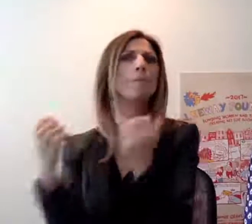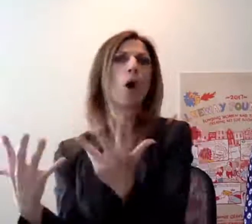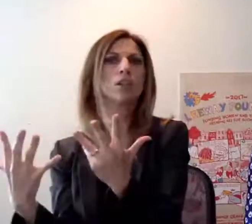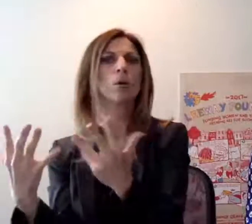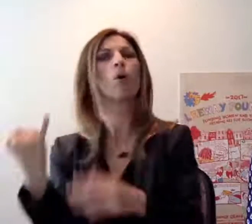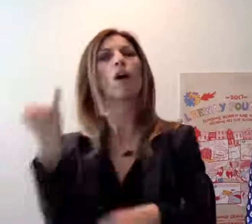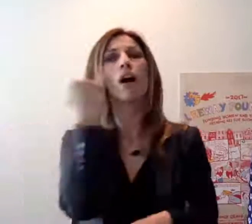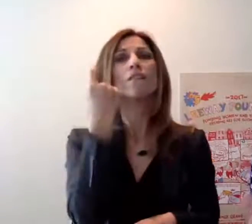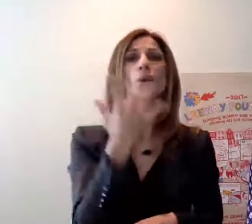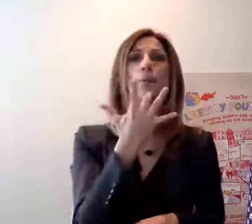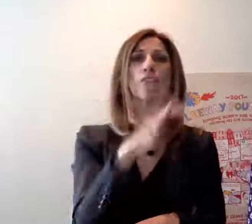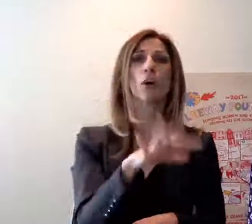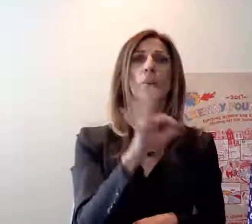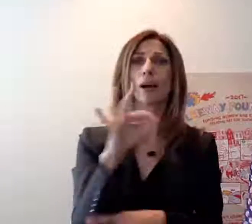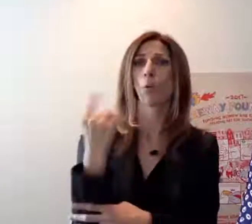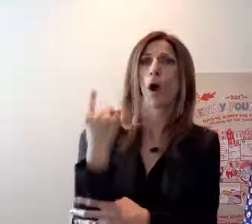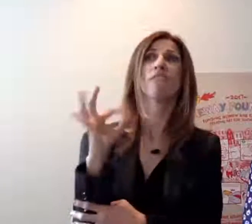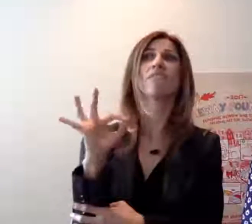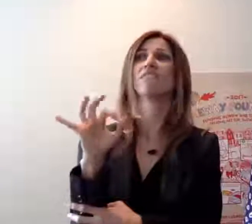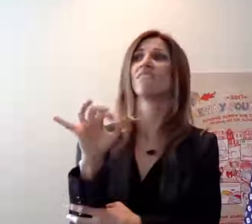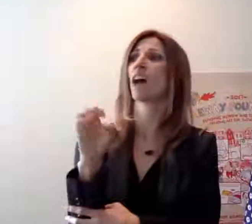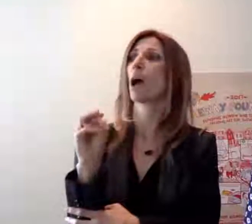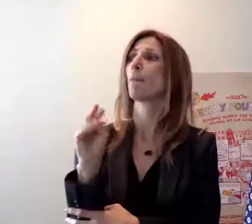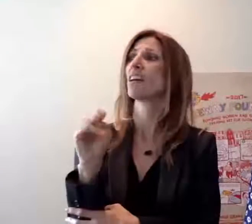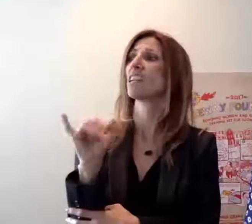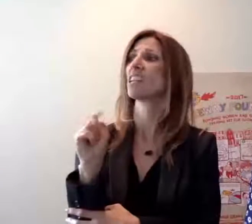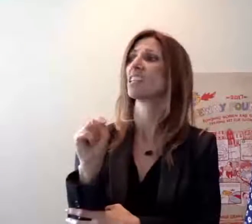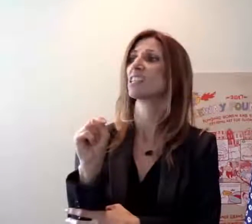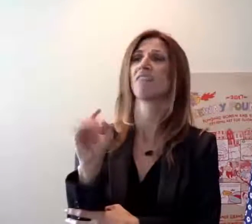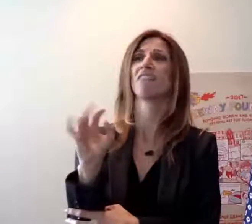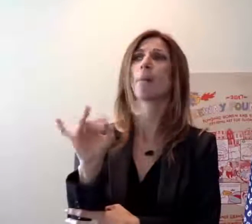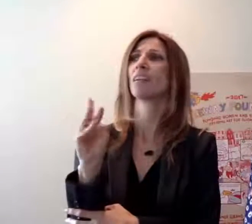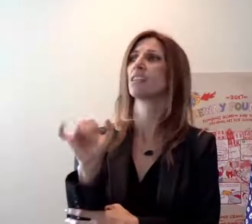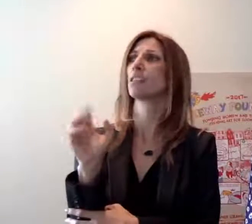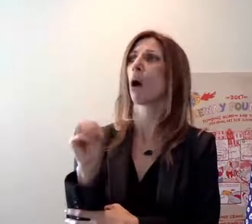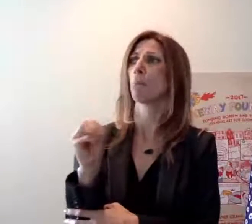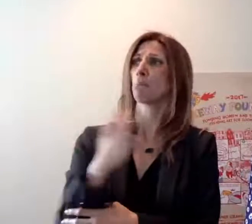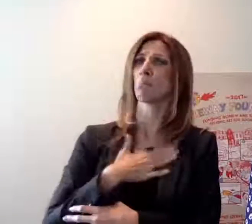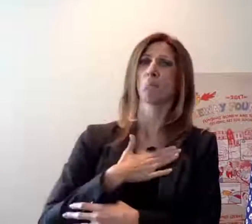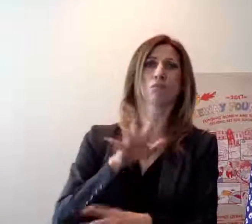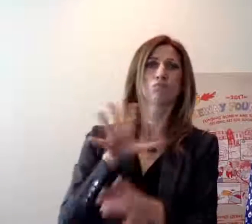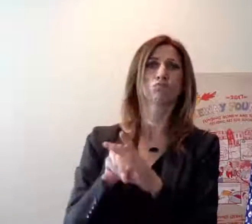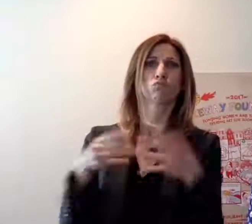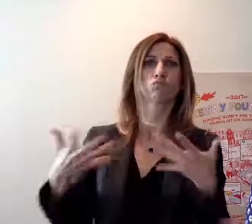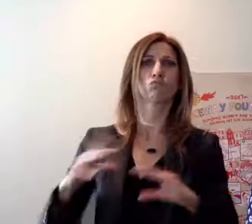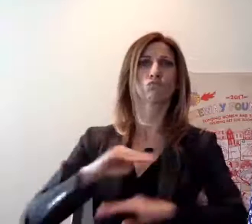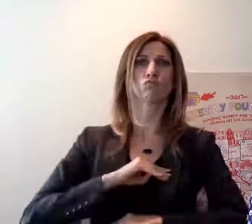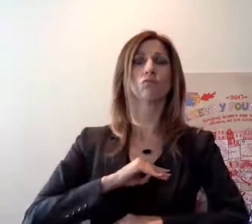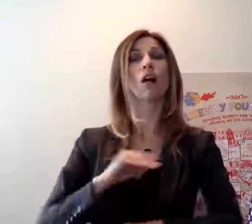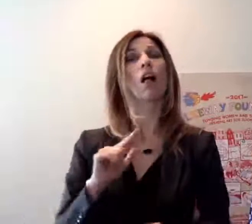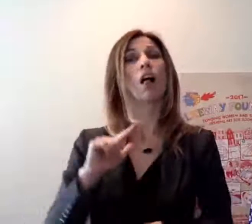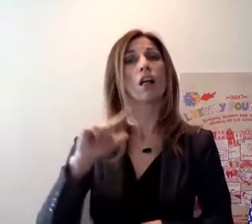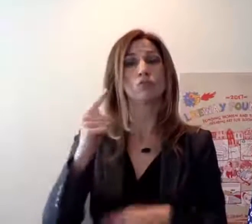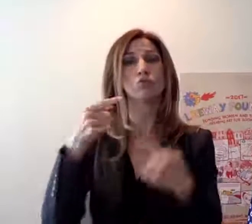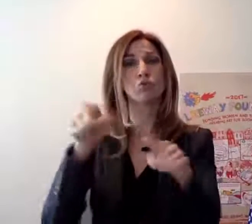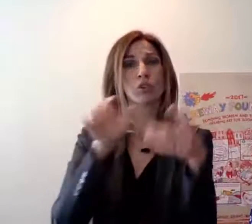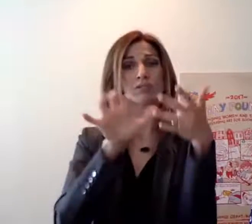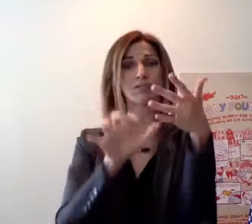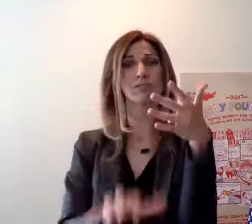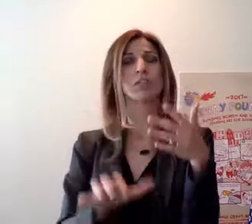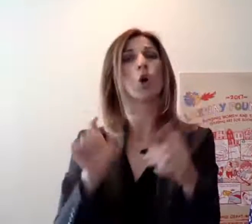want, you could just pick feminism if you think that really is the core of your social change practice. And then in the application